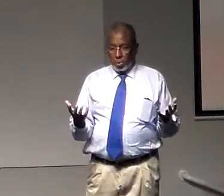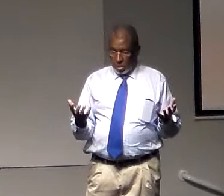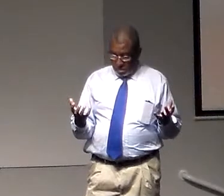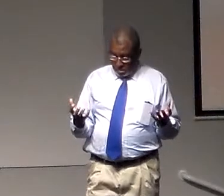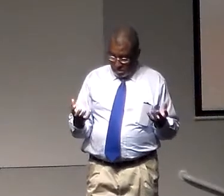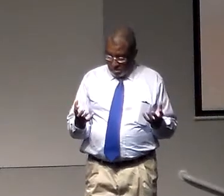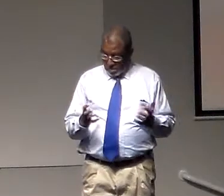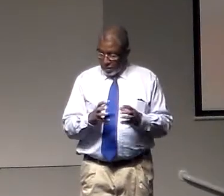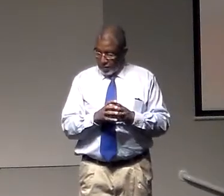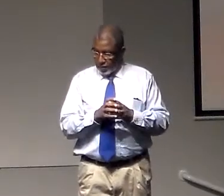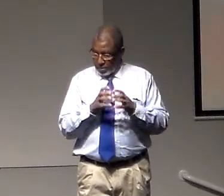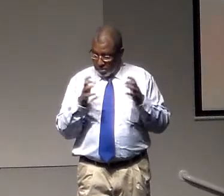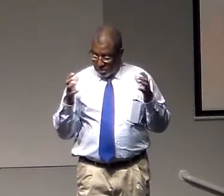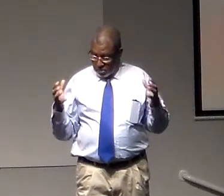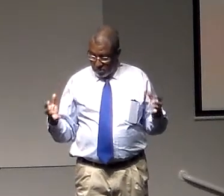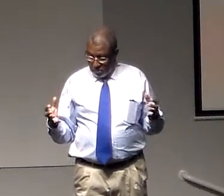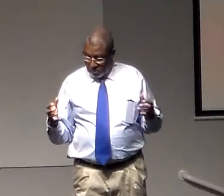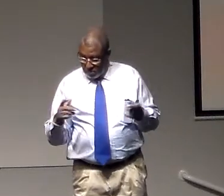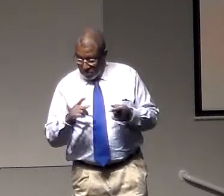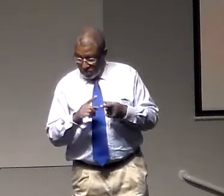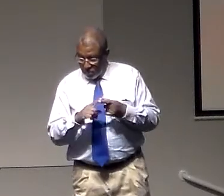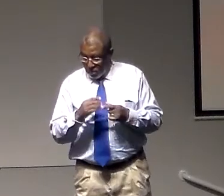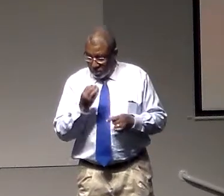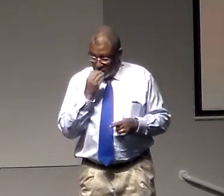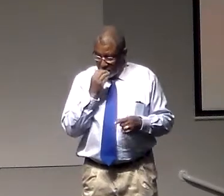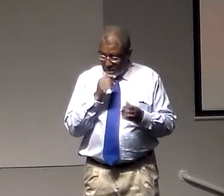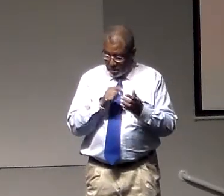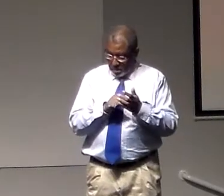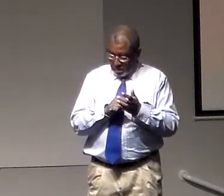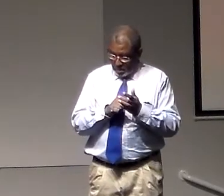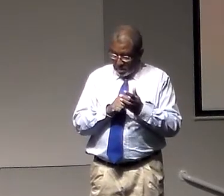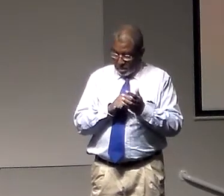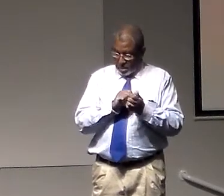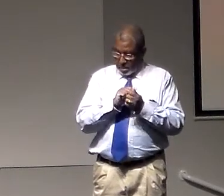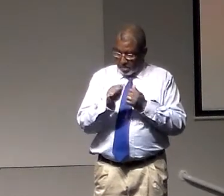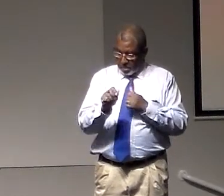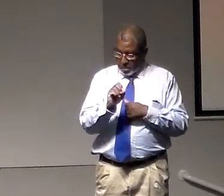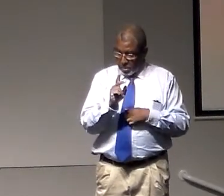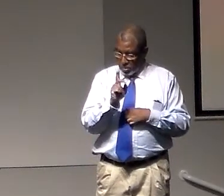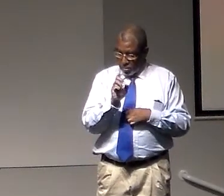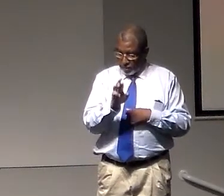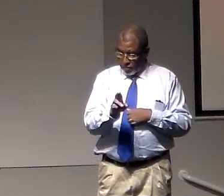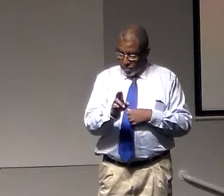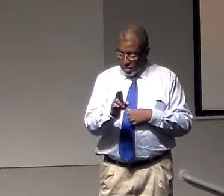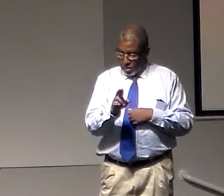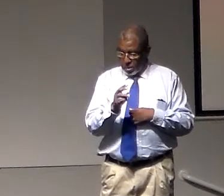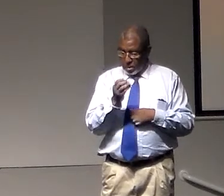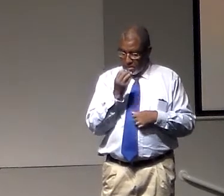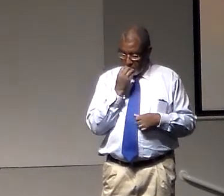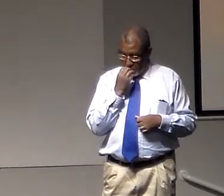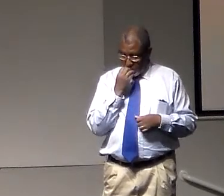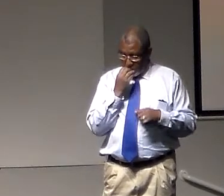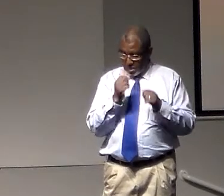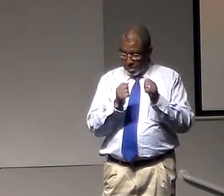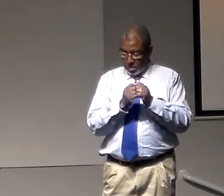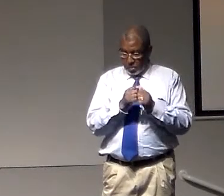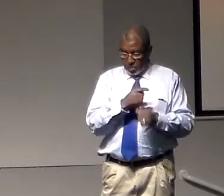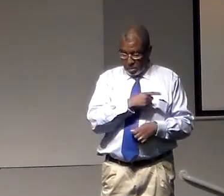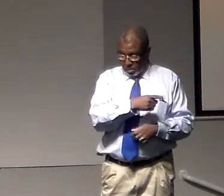I wanted very much to eat this Passover meal